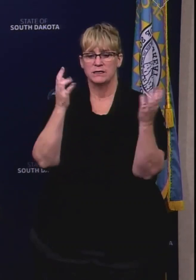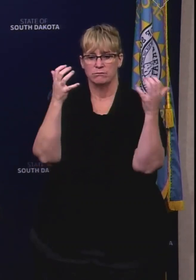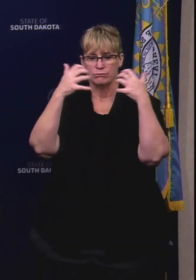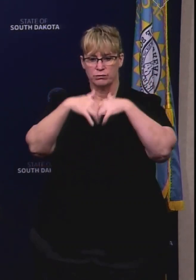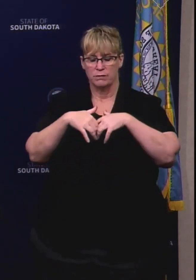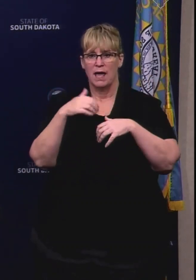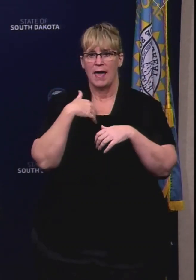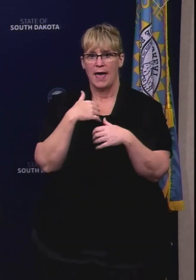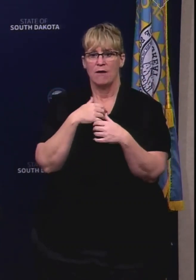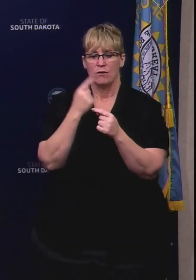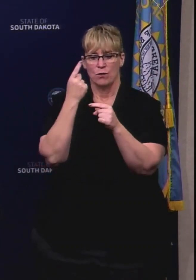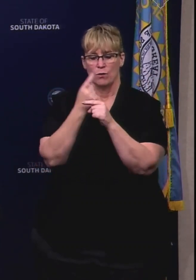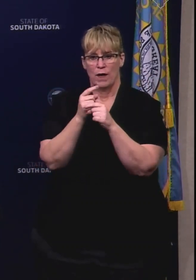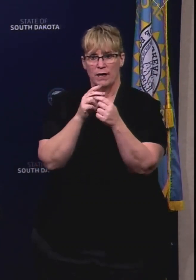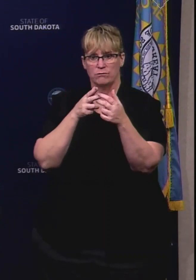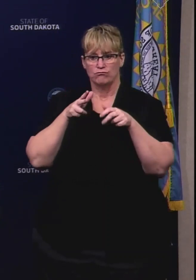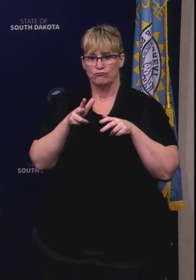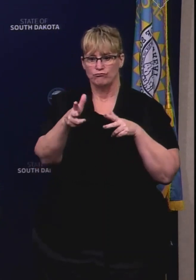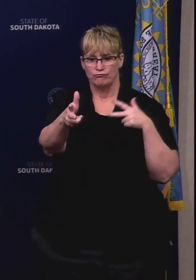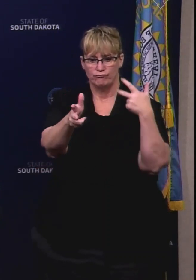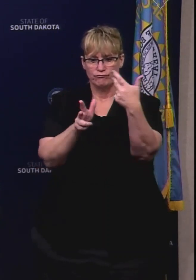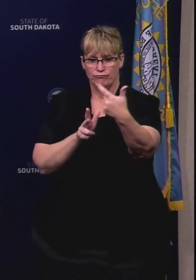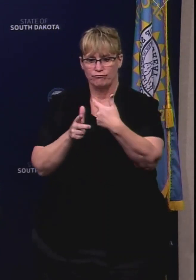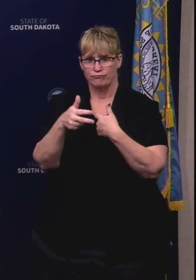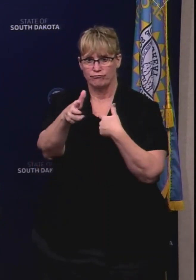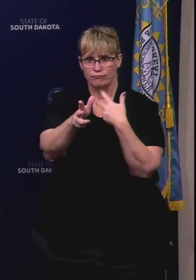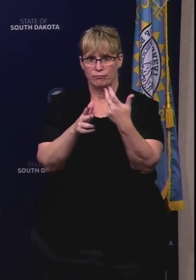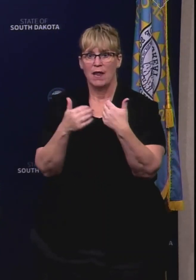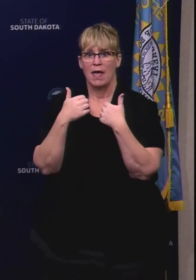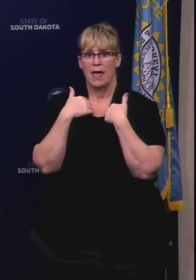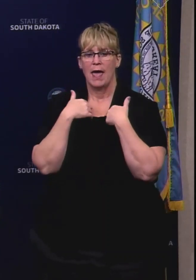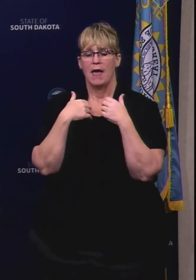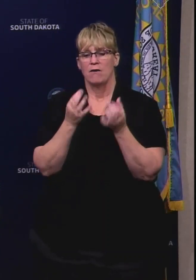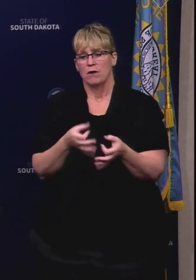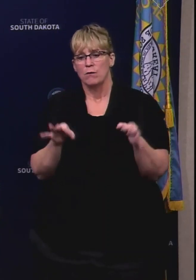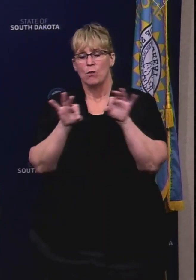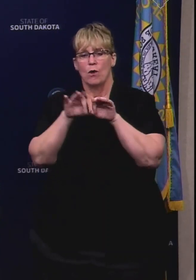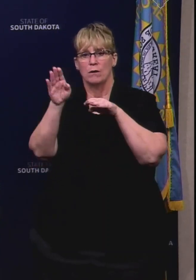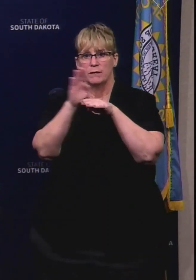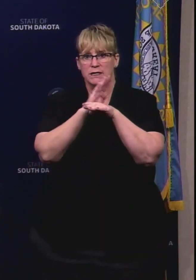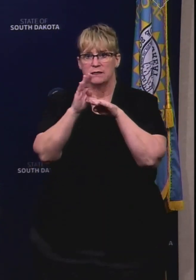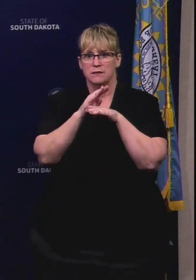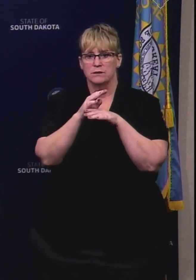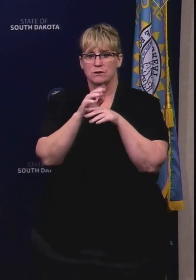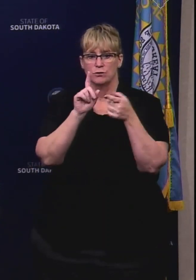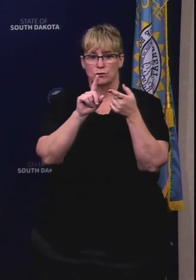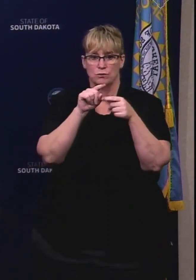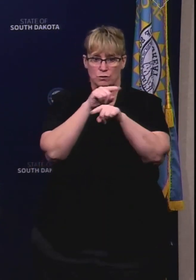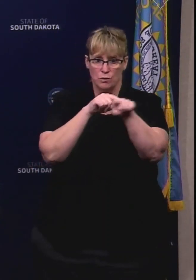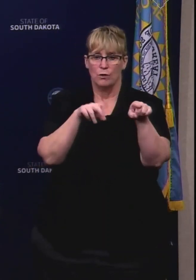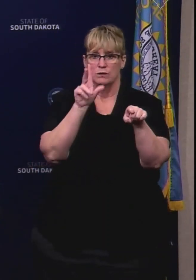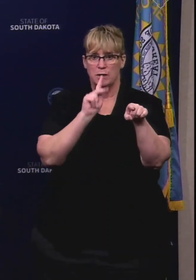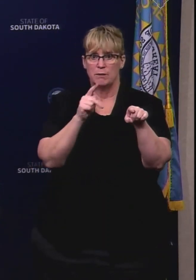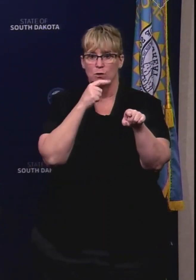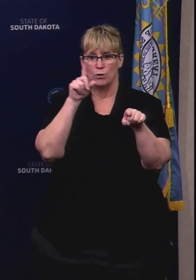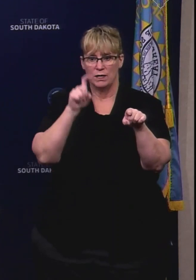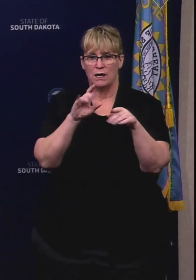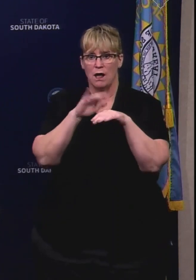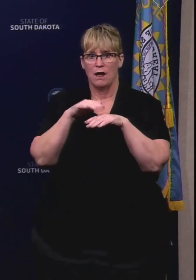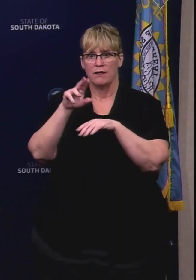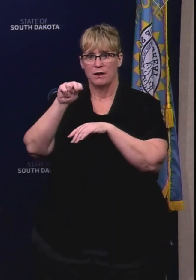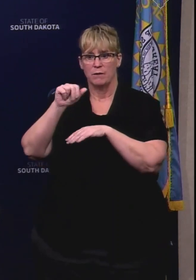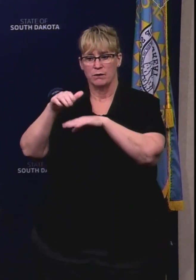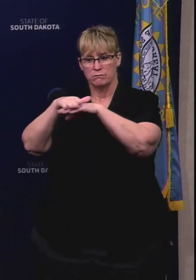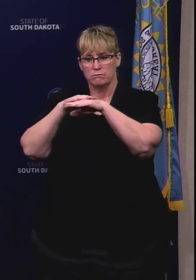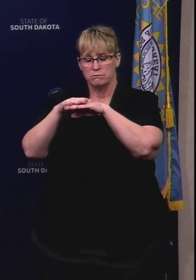traffic going through that area and making sure that we could get essential services to people that would need it on these reservations.